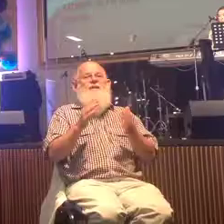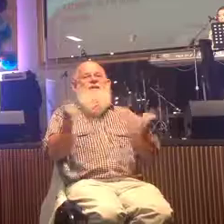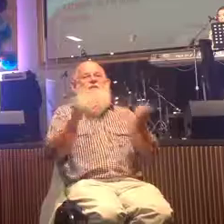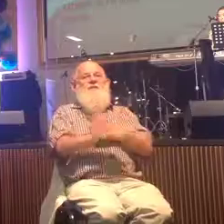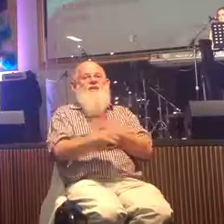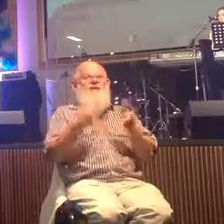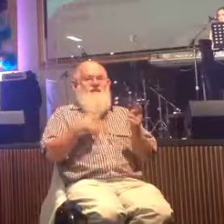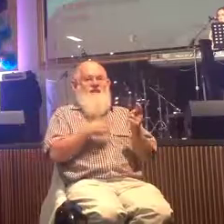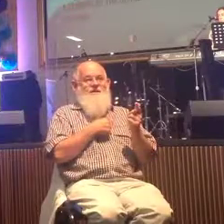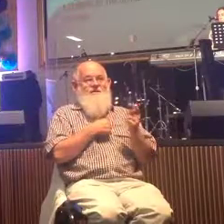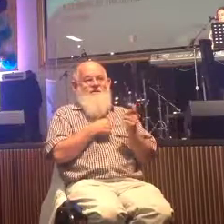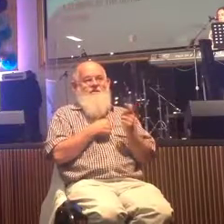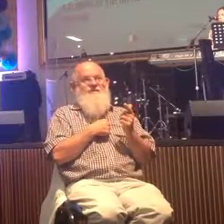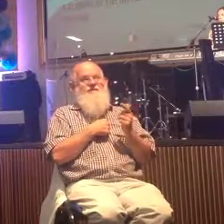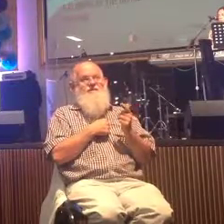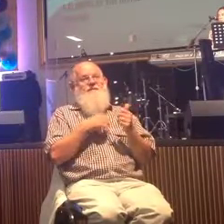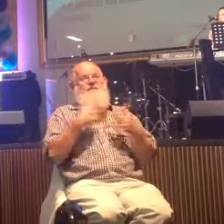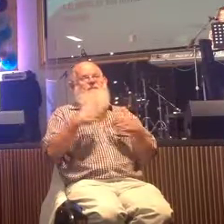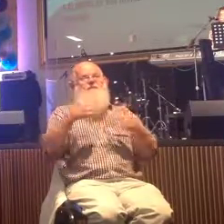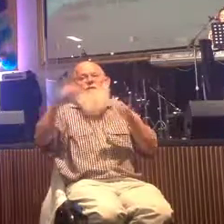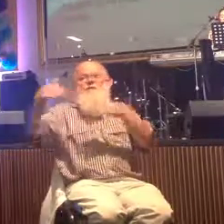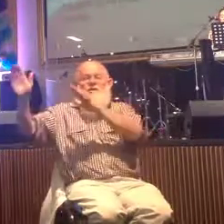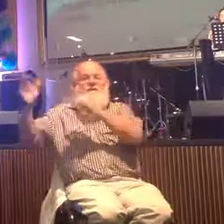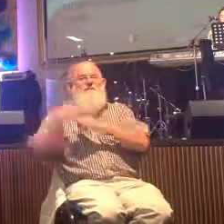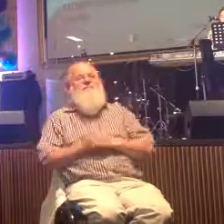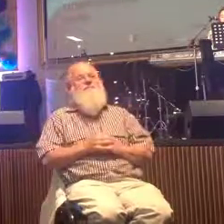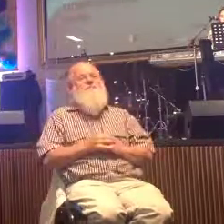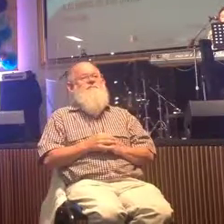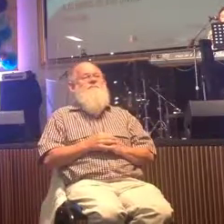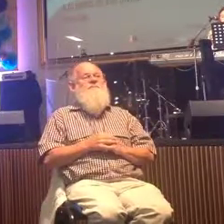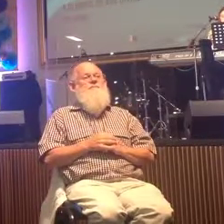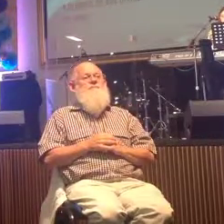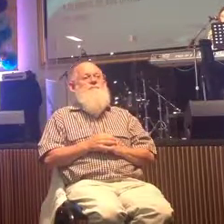us. And he's gone away.